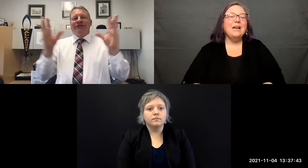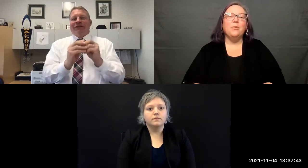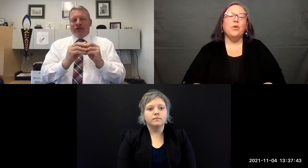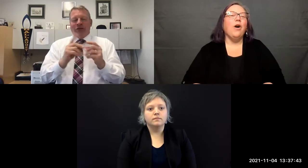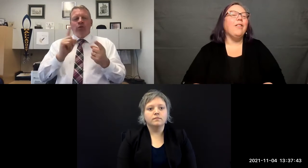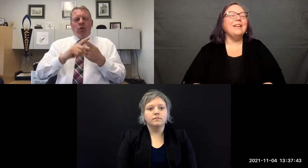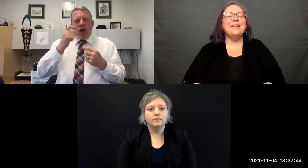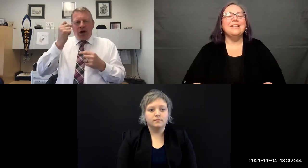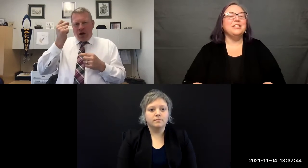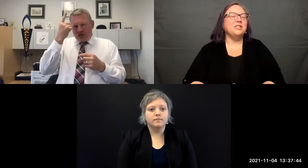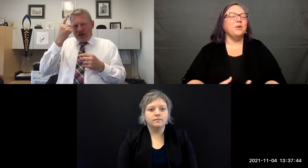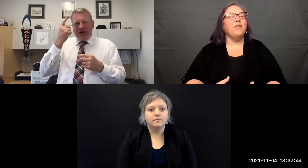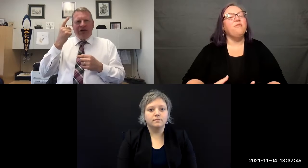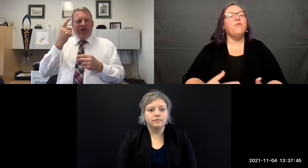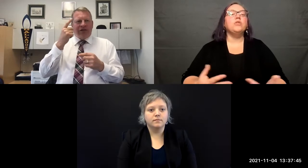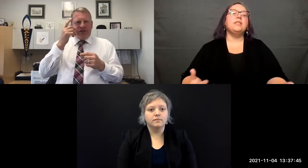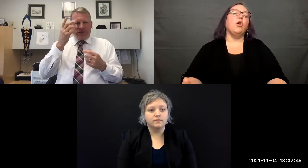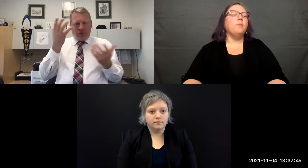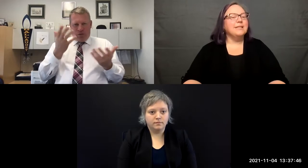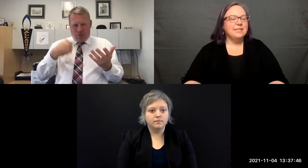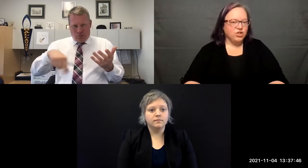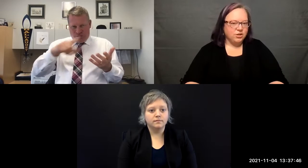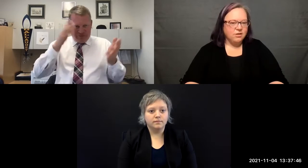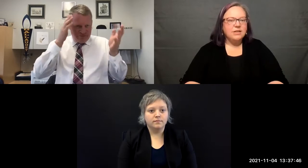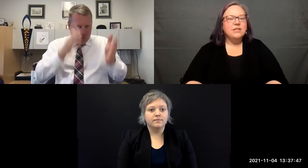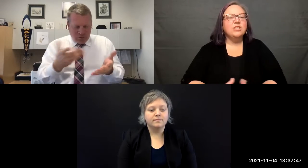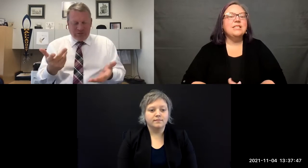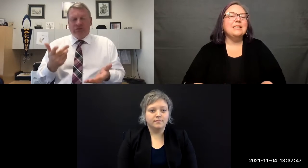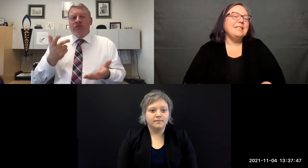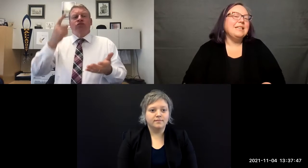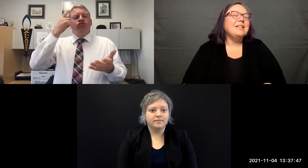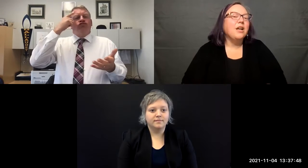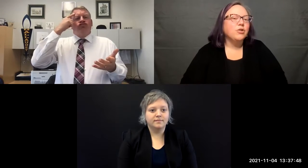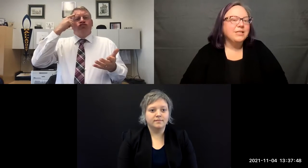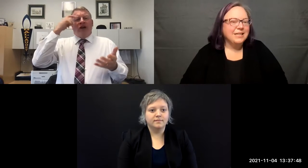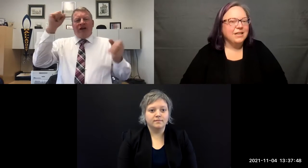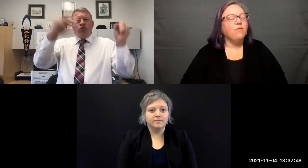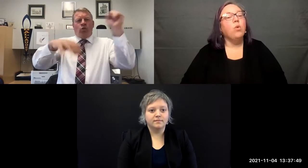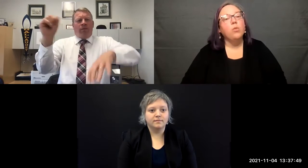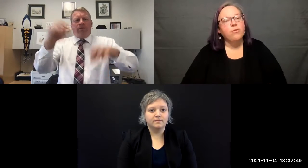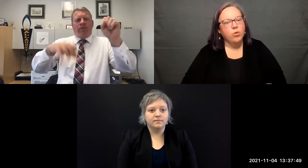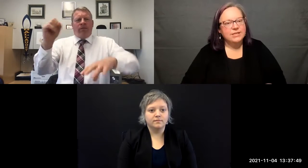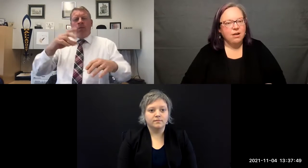we're calling it just sort of a first opening session, just to get an understanding of what we're focusing